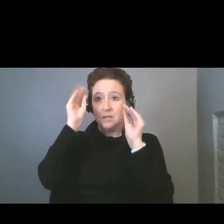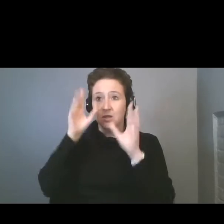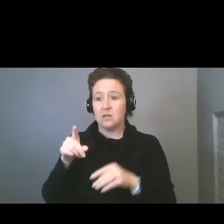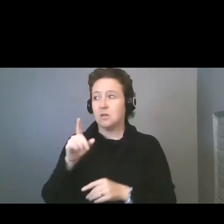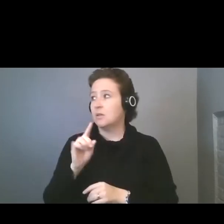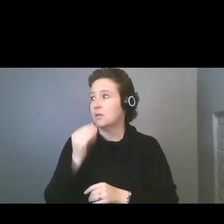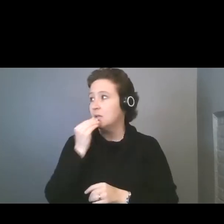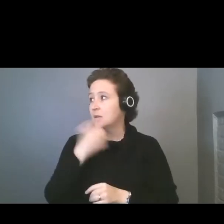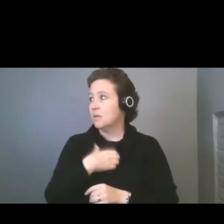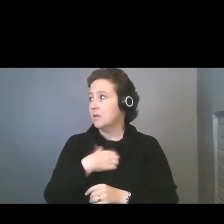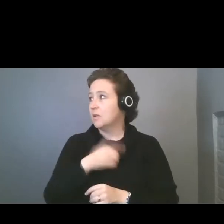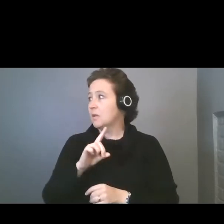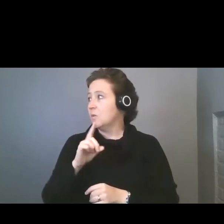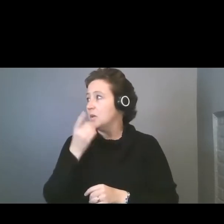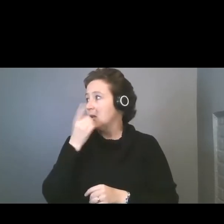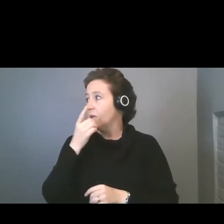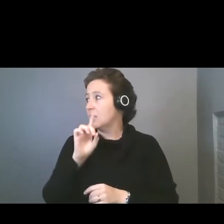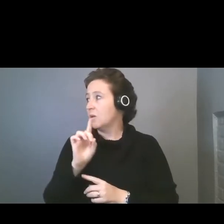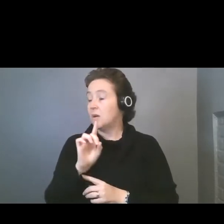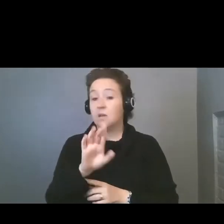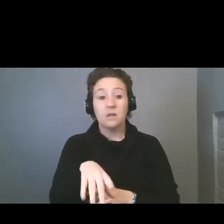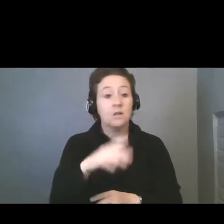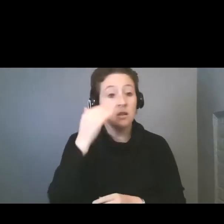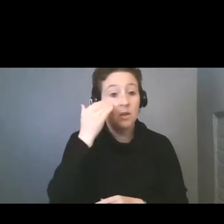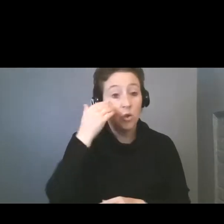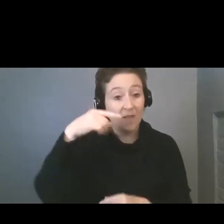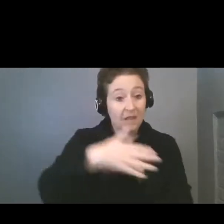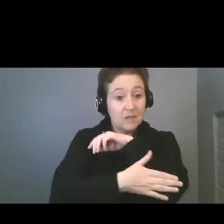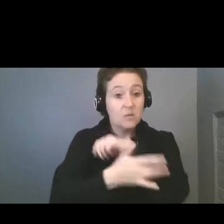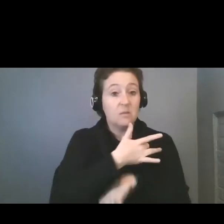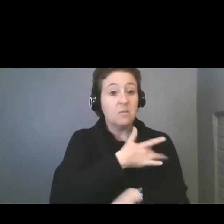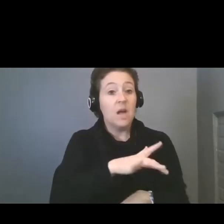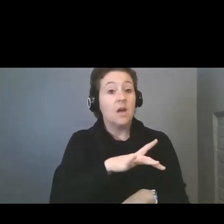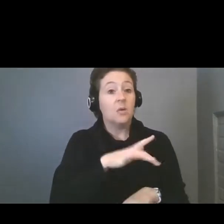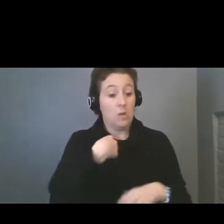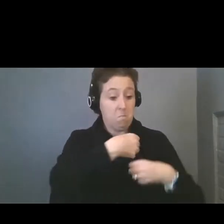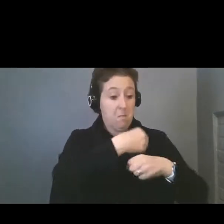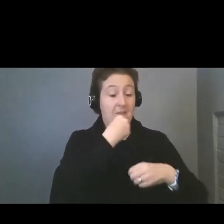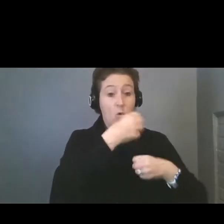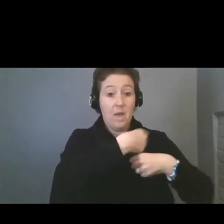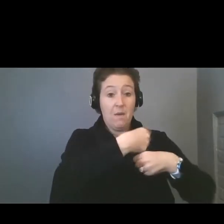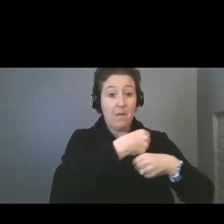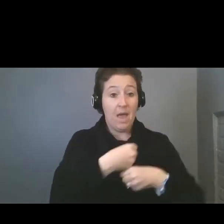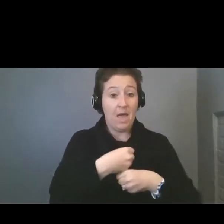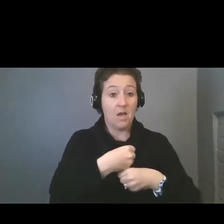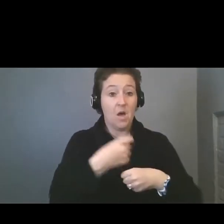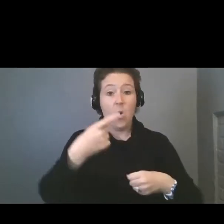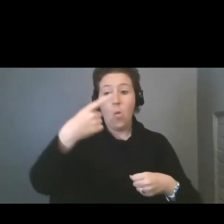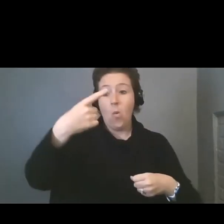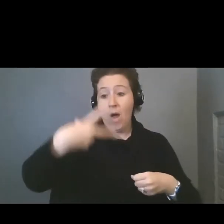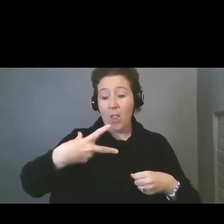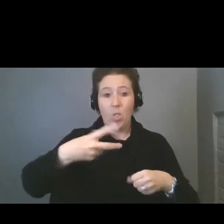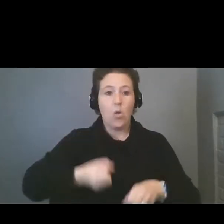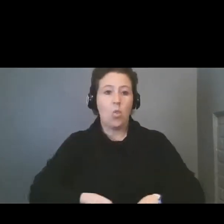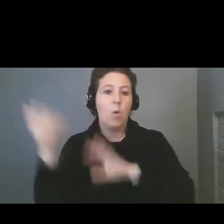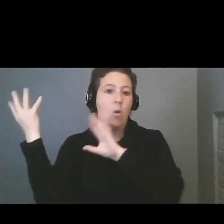Meanwhile, this country throws away fully 1/3 of the food we produce, and that is enough food to feed everyone. We are